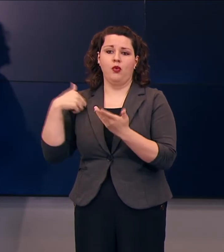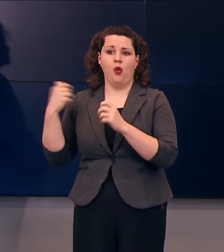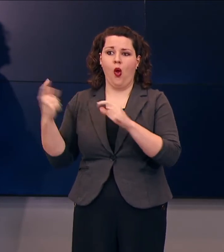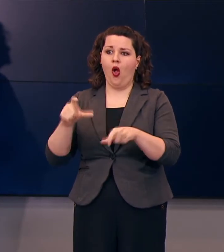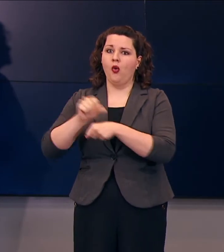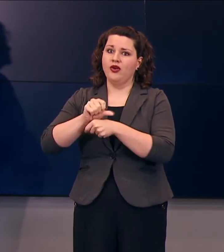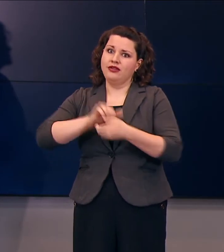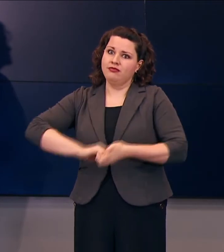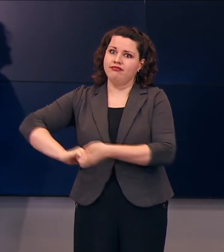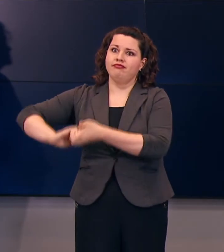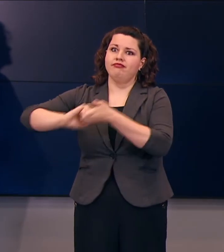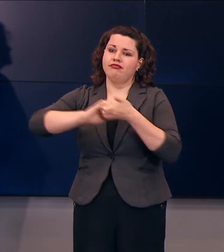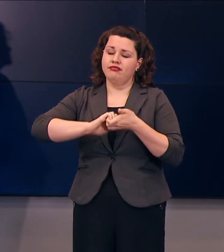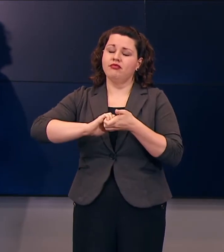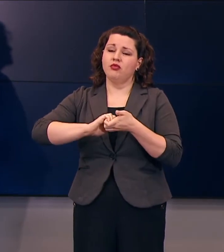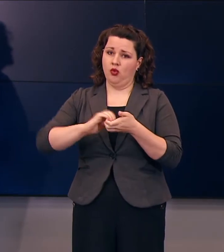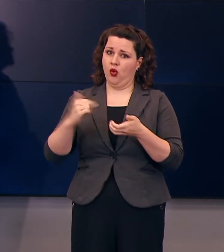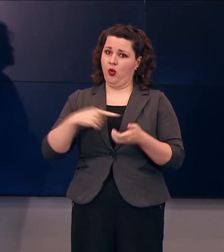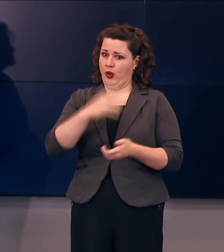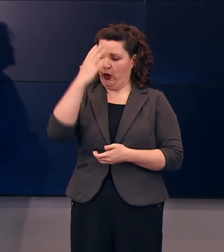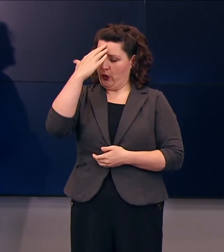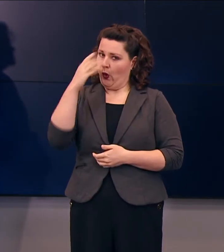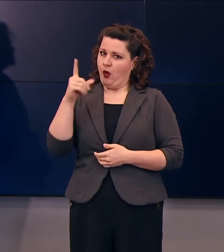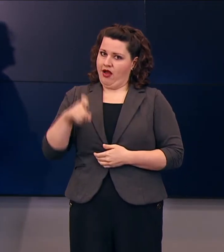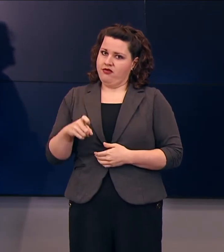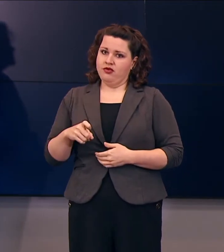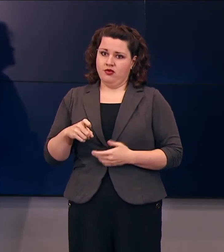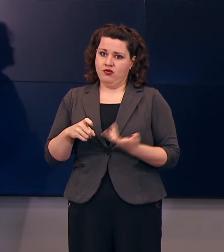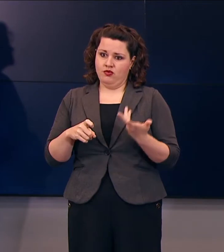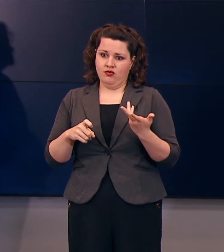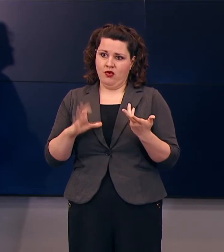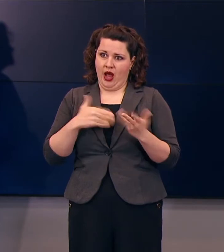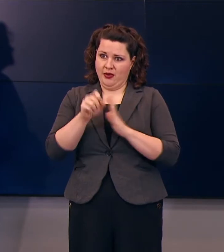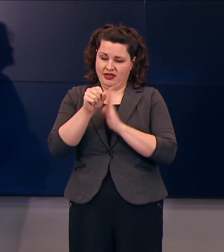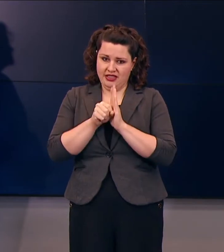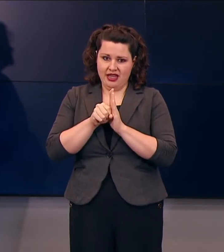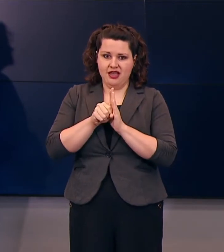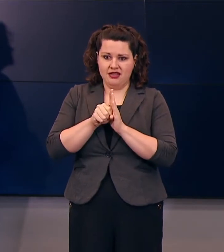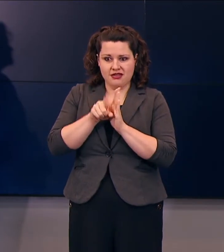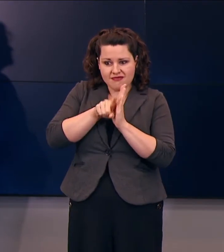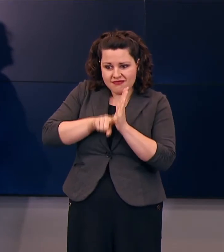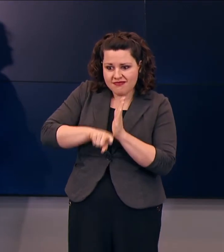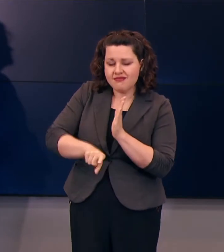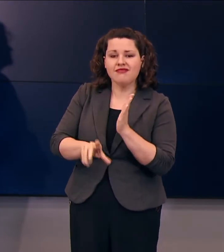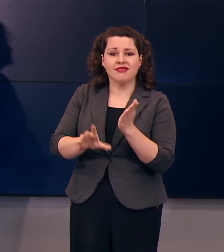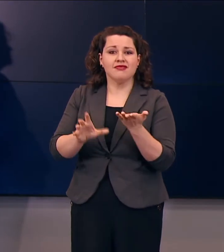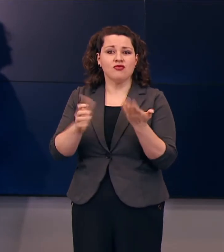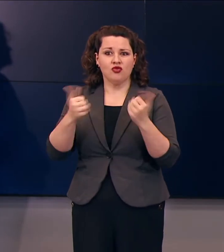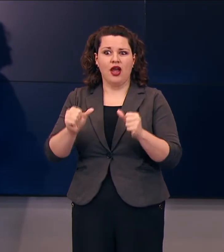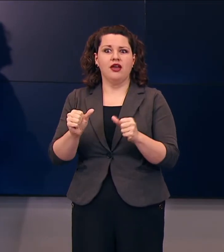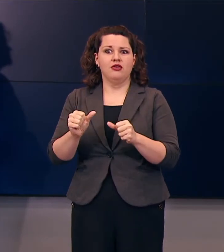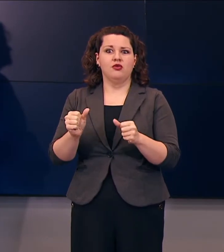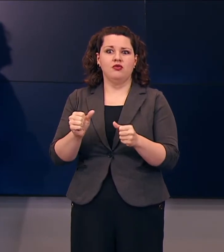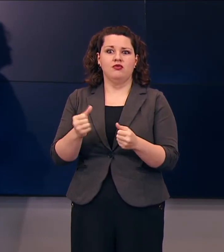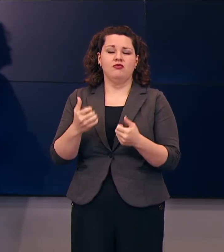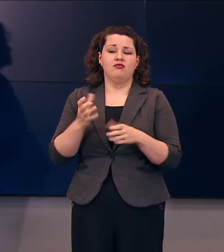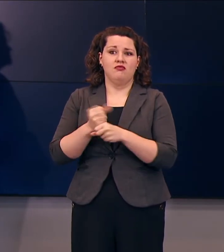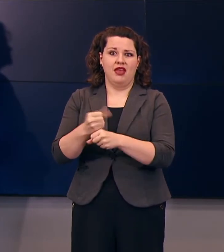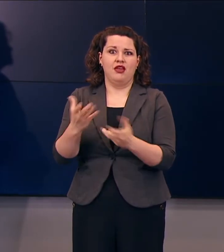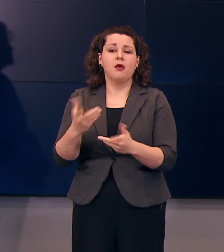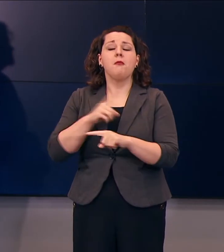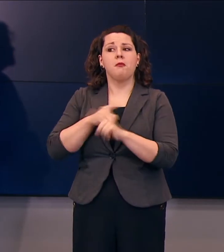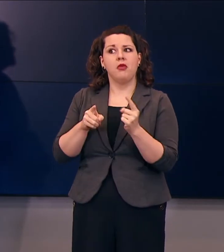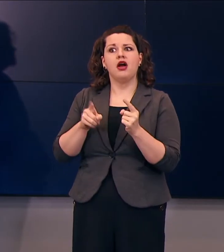working together, we know we need to dig down deep within our collective states, but we also need to just continue to work together and raise